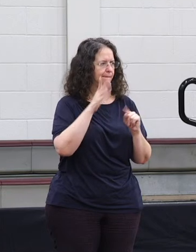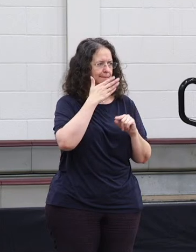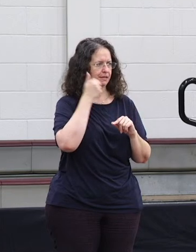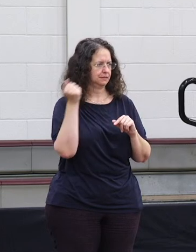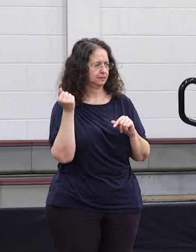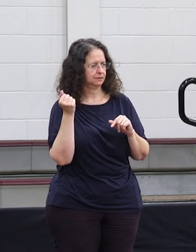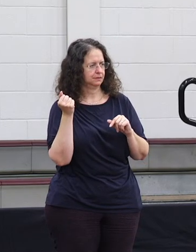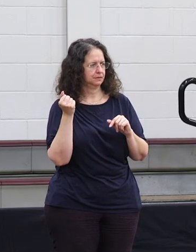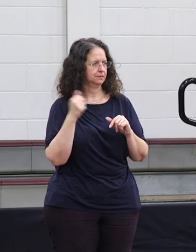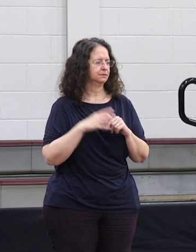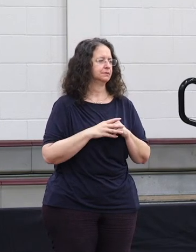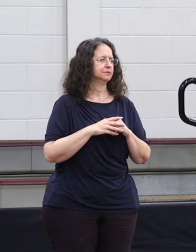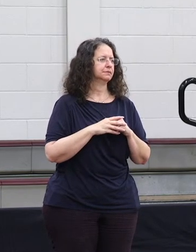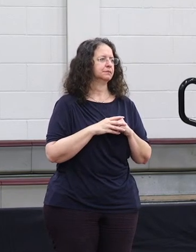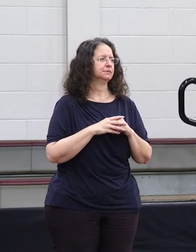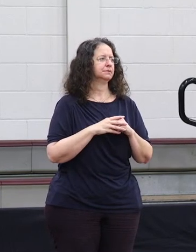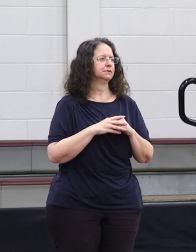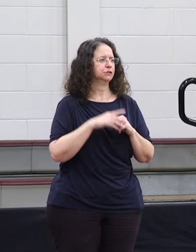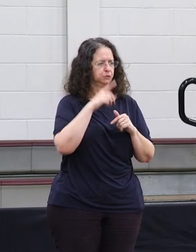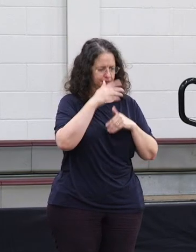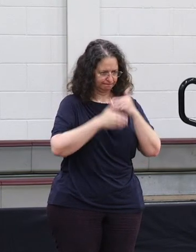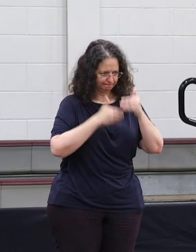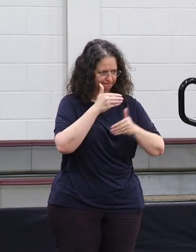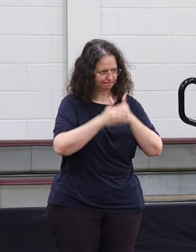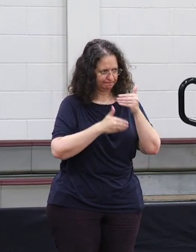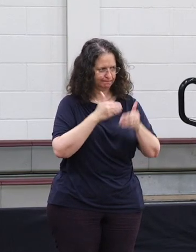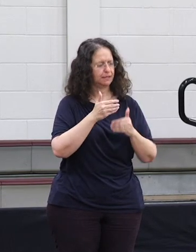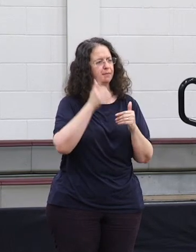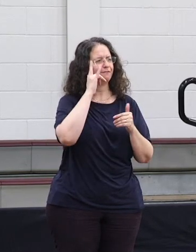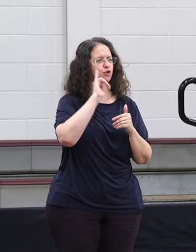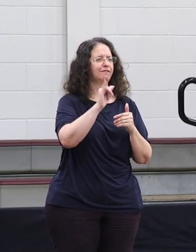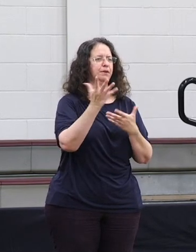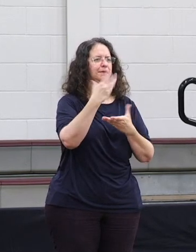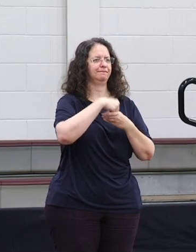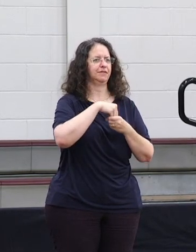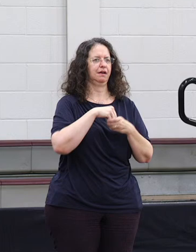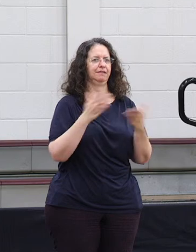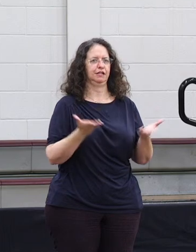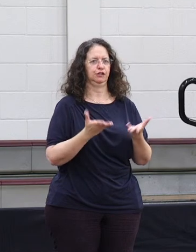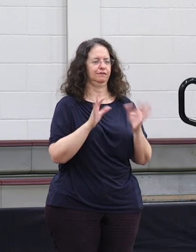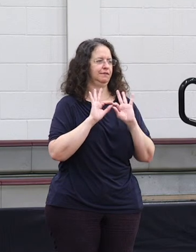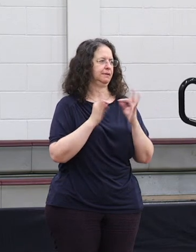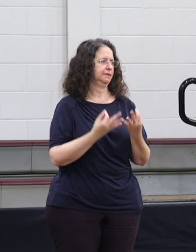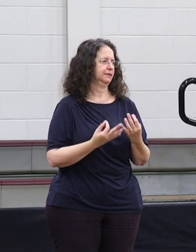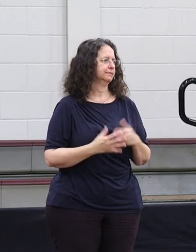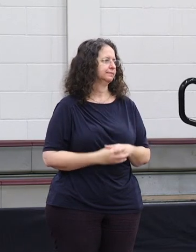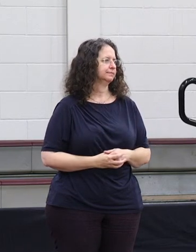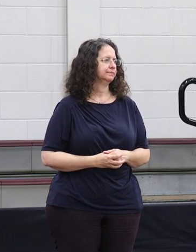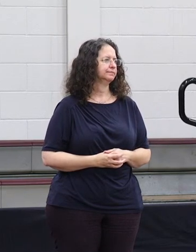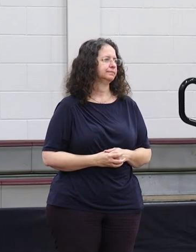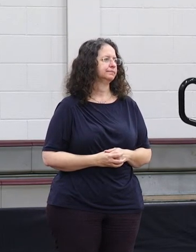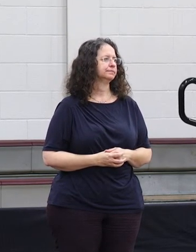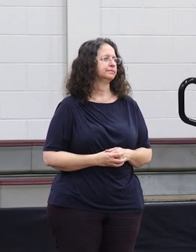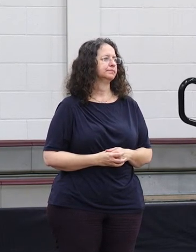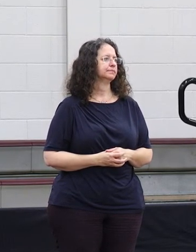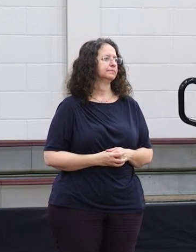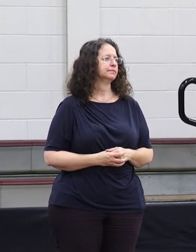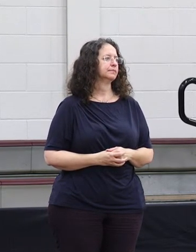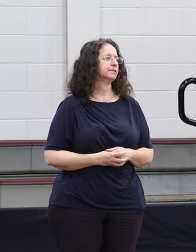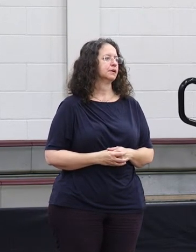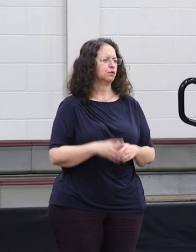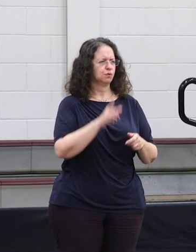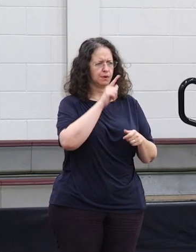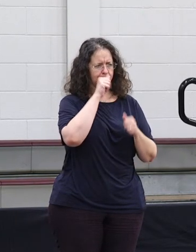day. You are moving on, but will forever be part of the Ramilly. Remember to continue to be